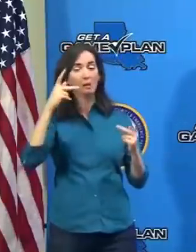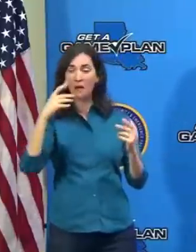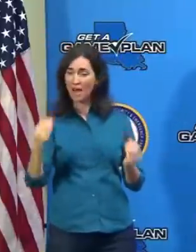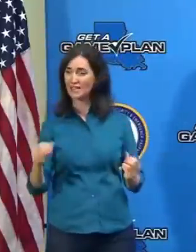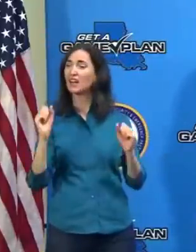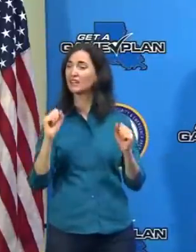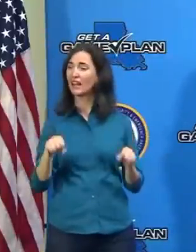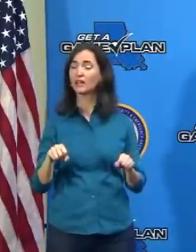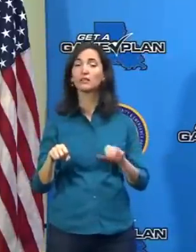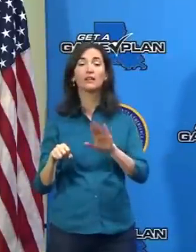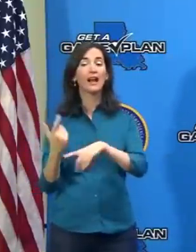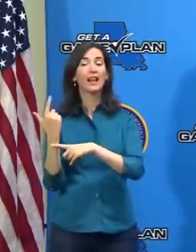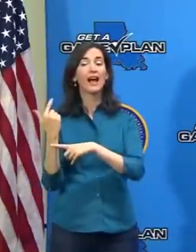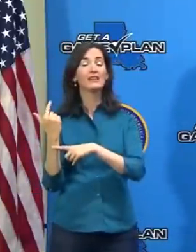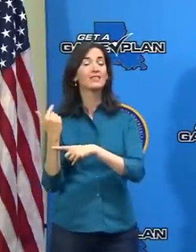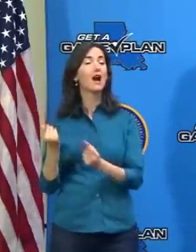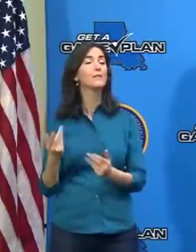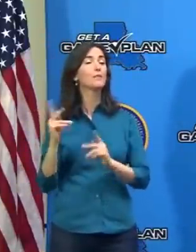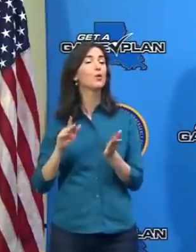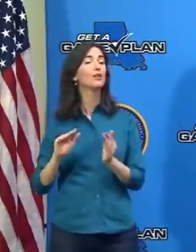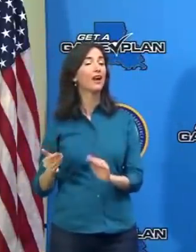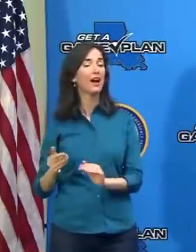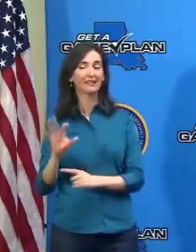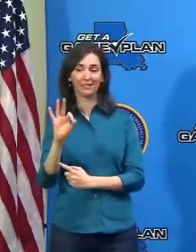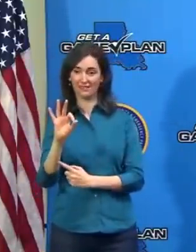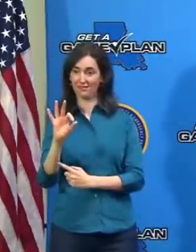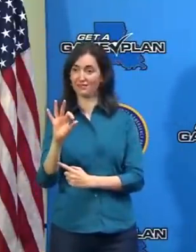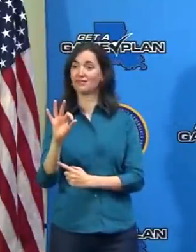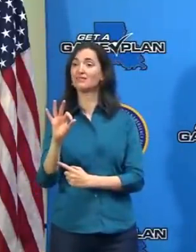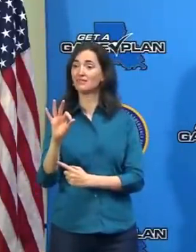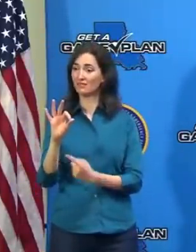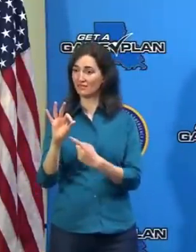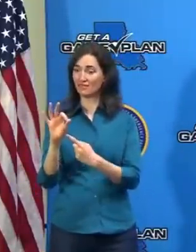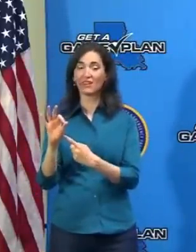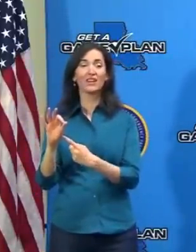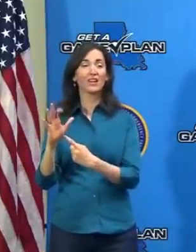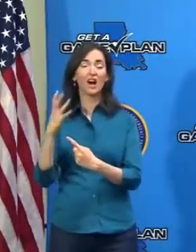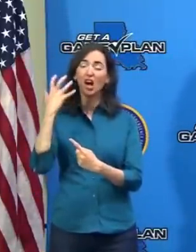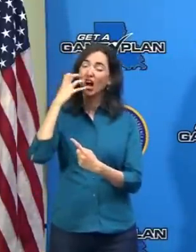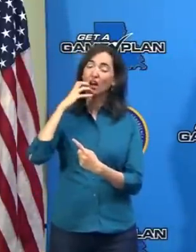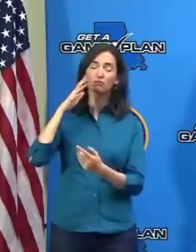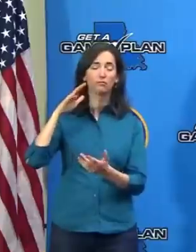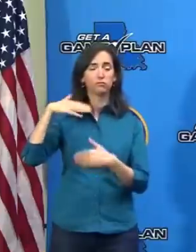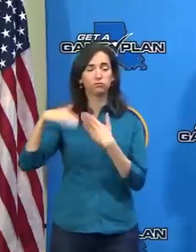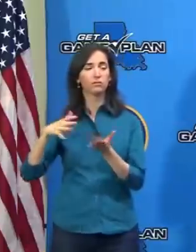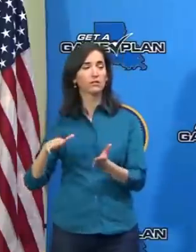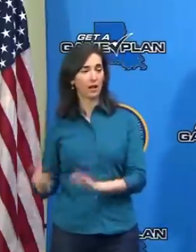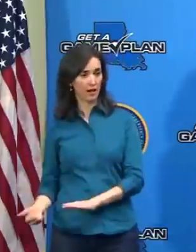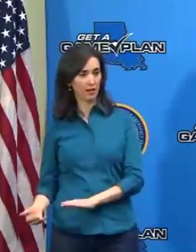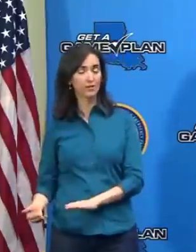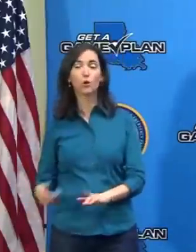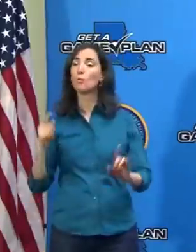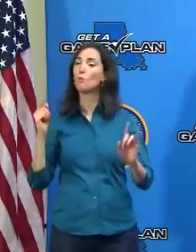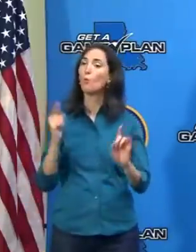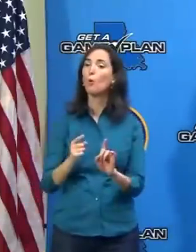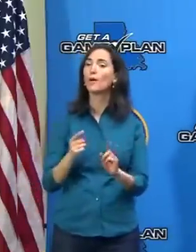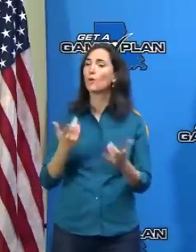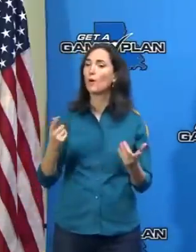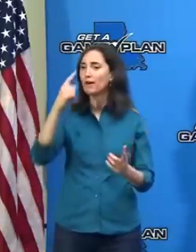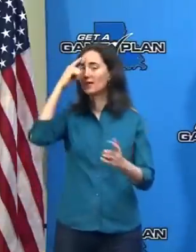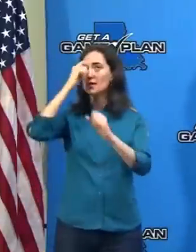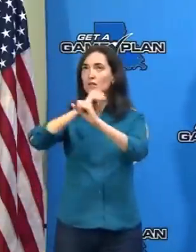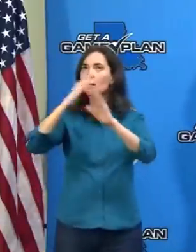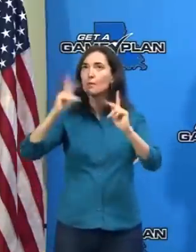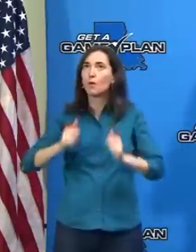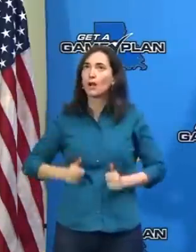lost 9 individuals last year for that. So those are the biggest concerns. They're all about saving lives at this point. And then beyond